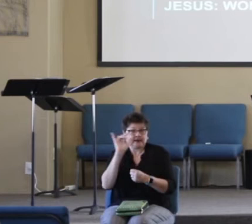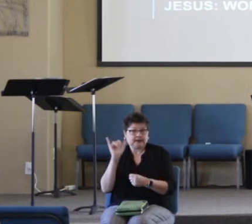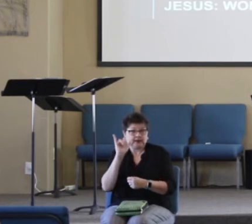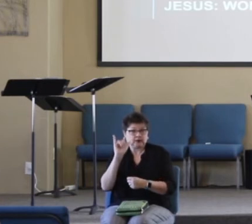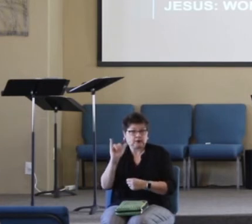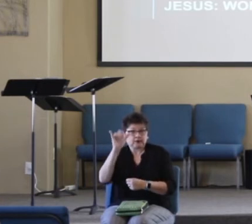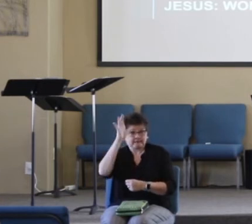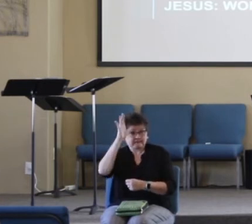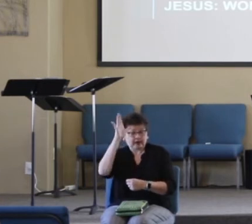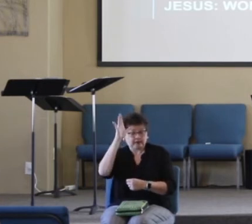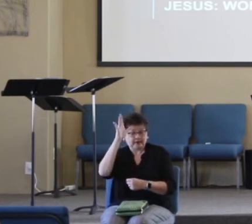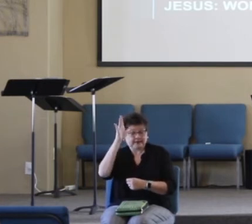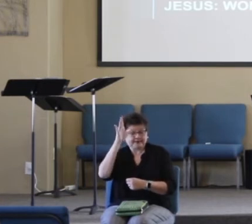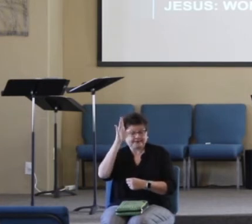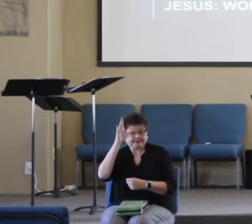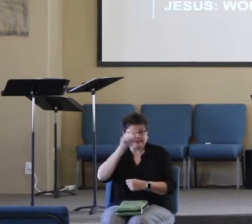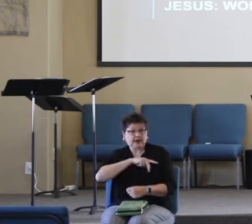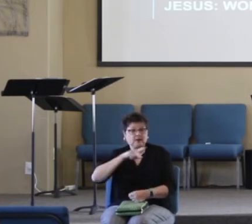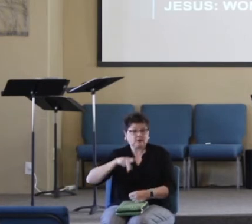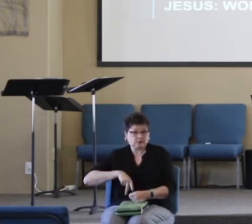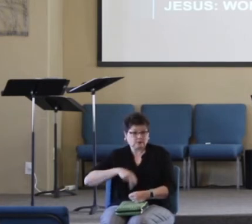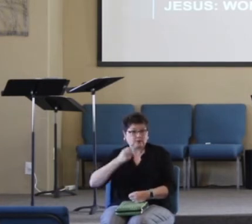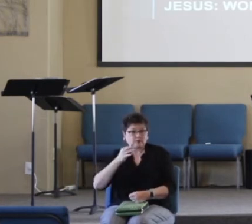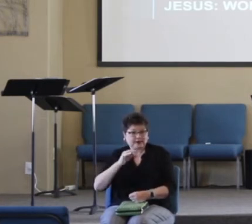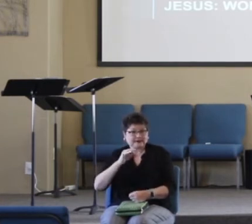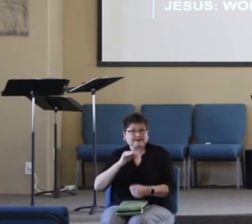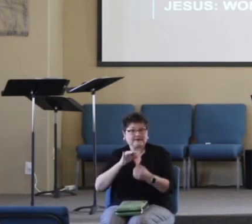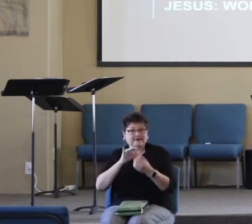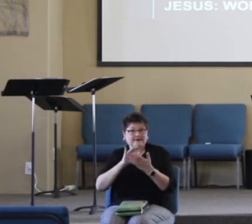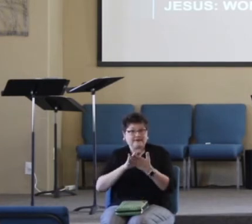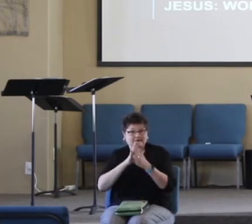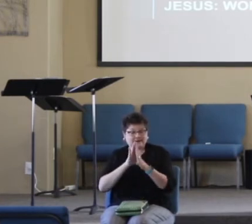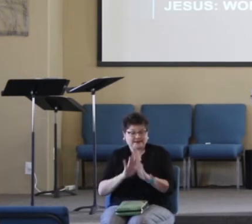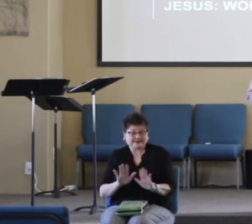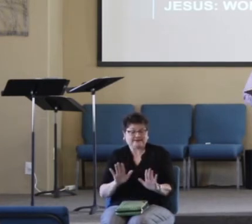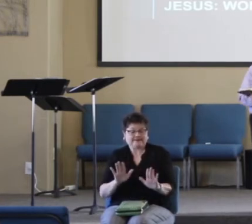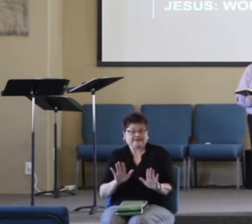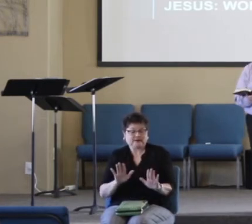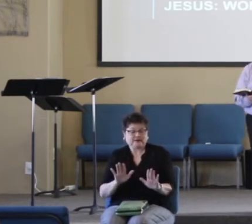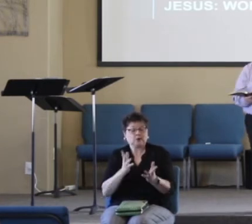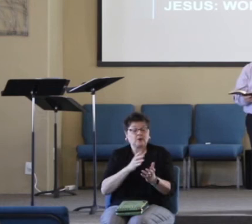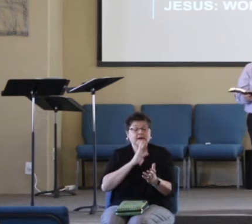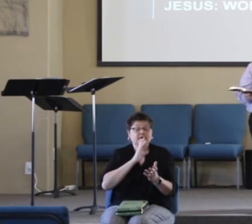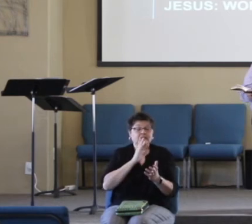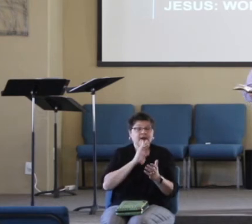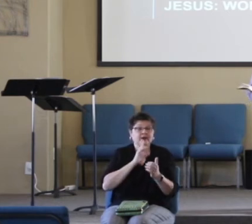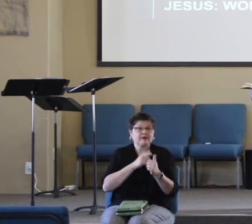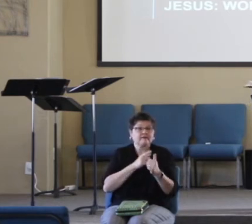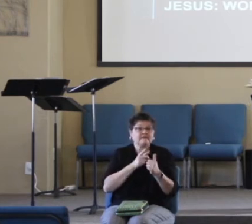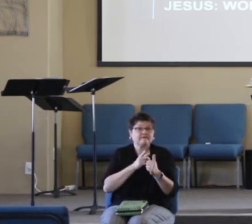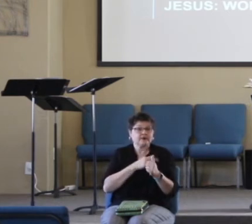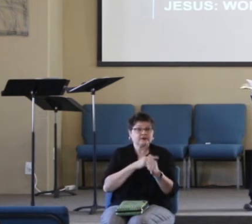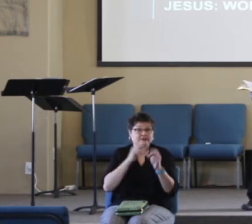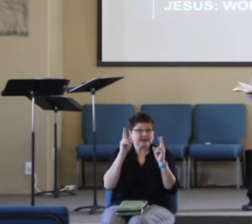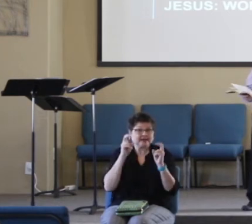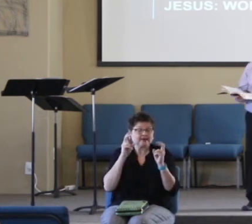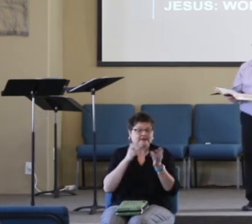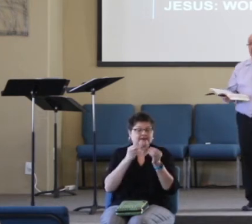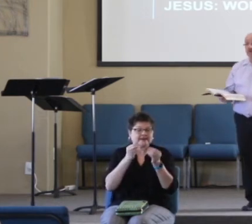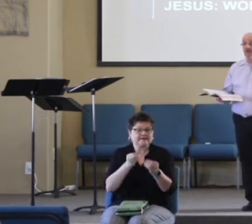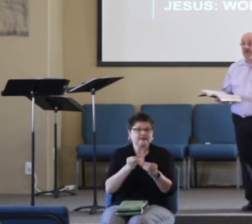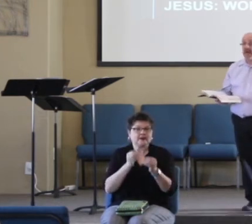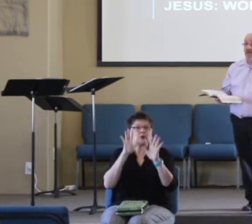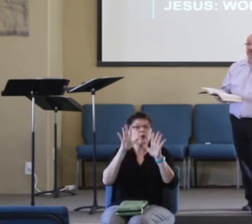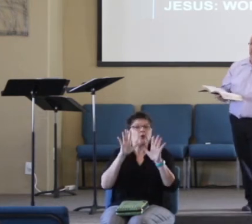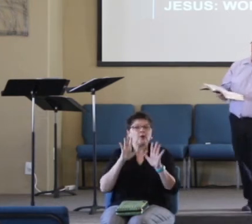Eternal Father, and Prince of Peace. I want to talk this morning about the first title that he gives him, the